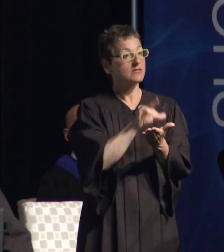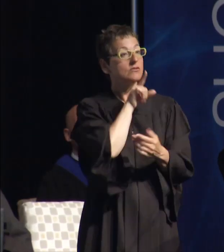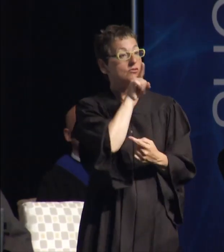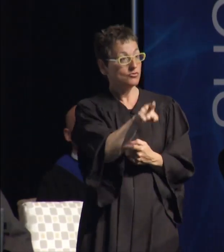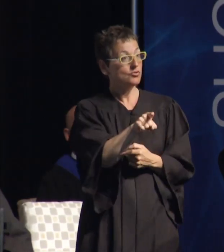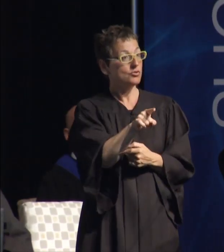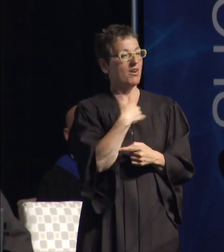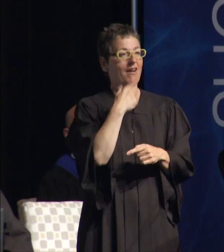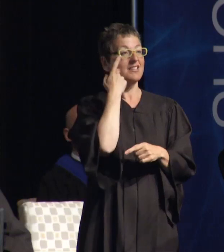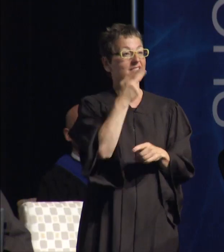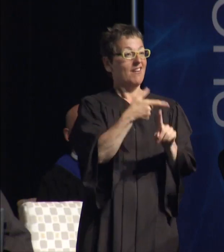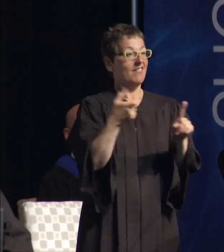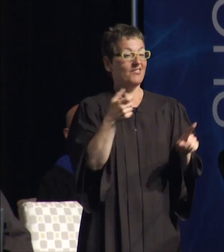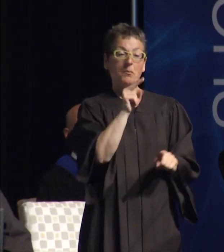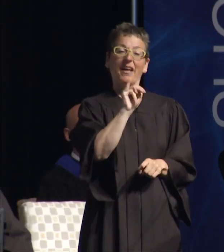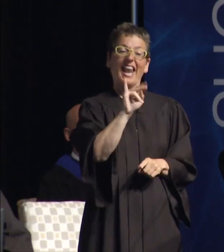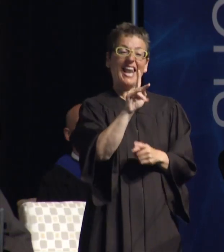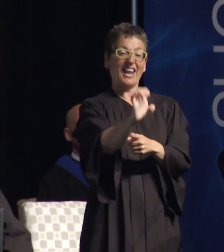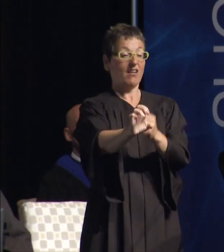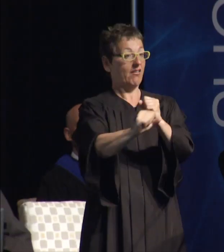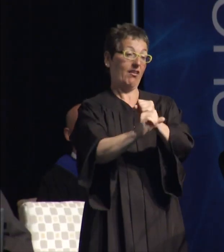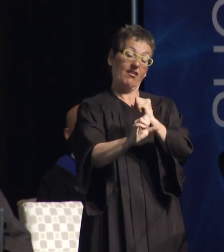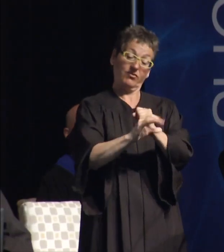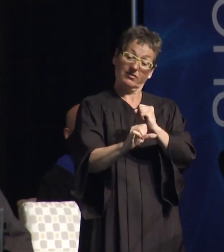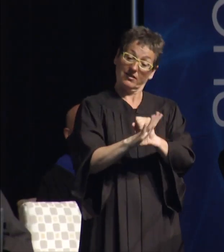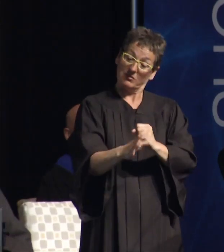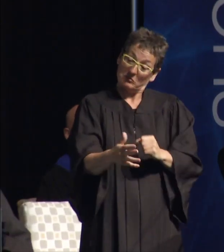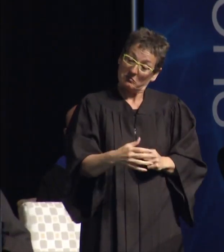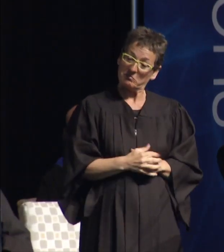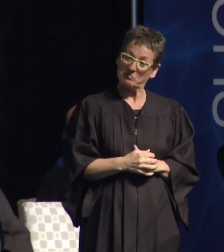Nike advertisement, so go figure.